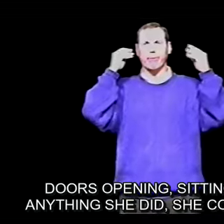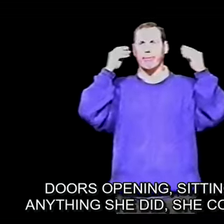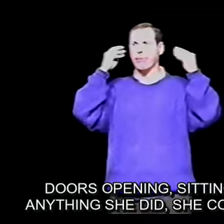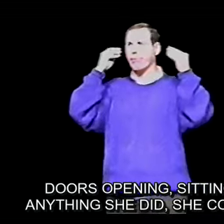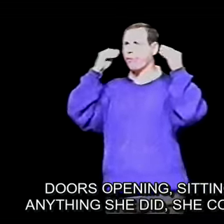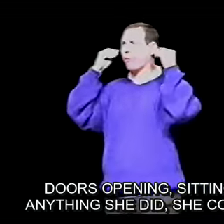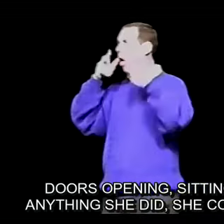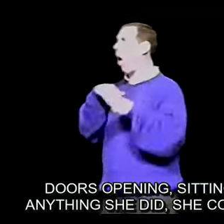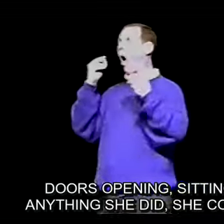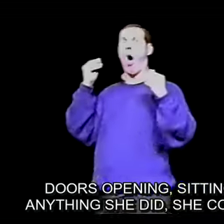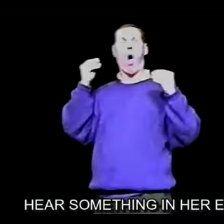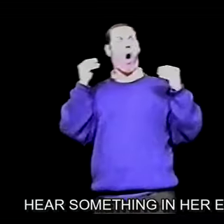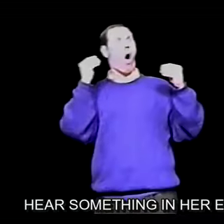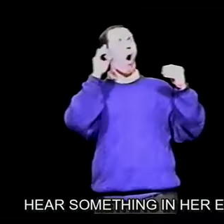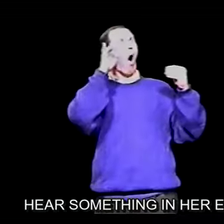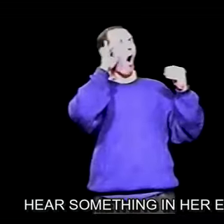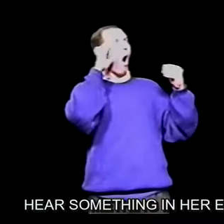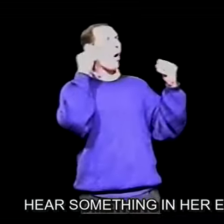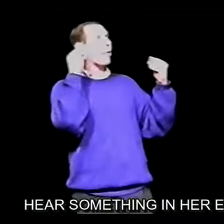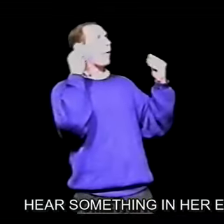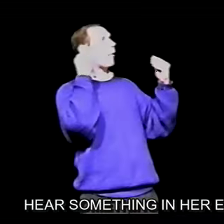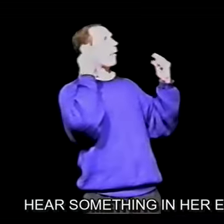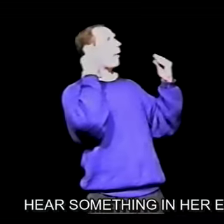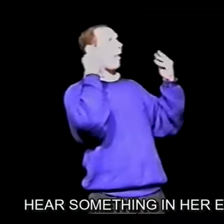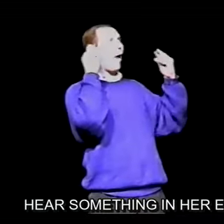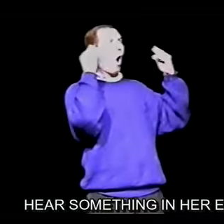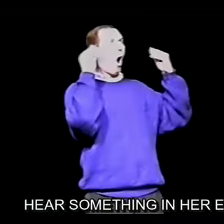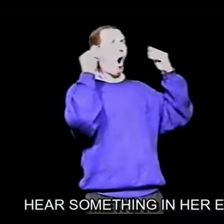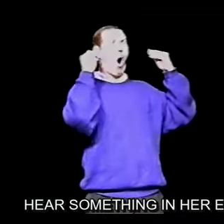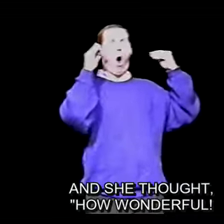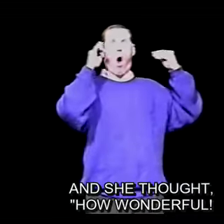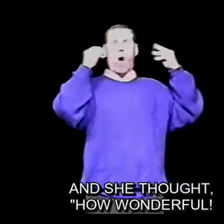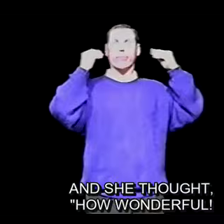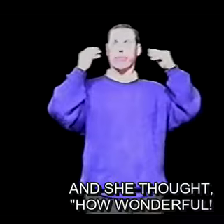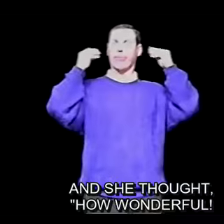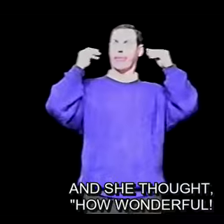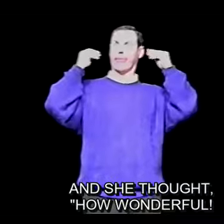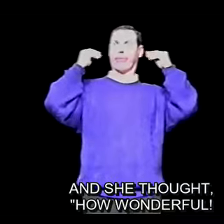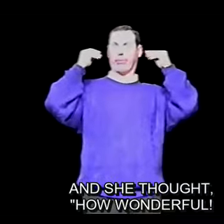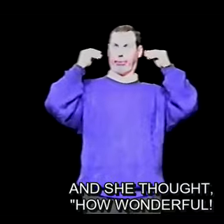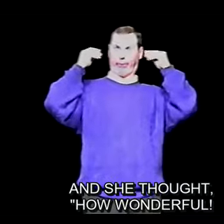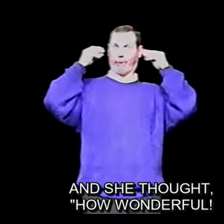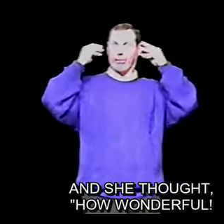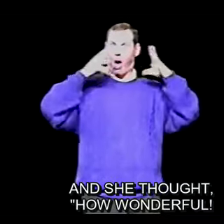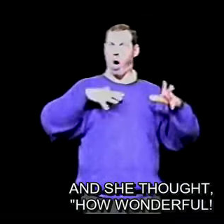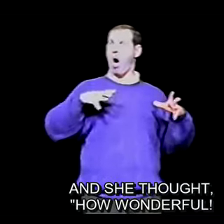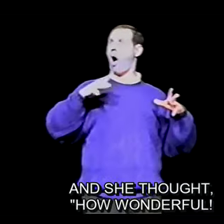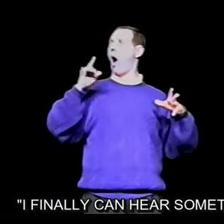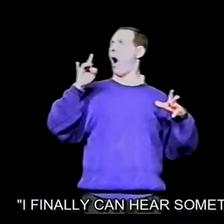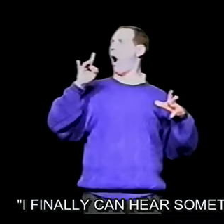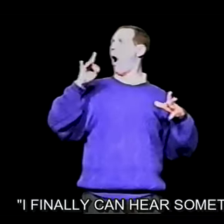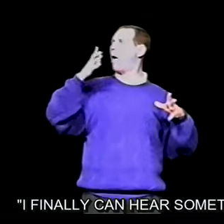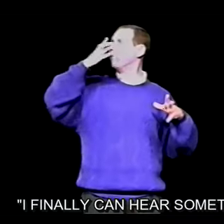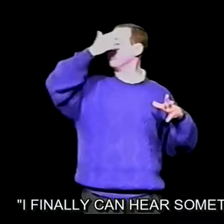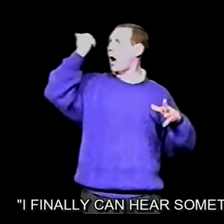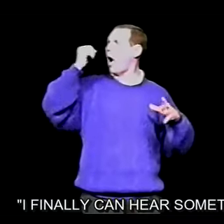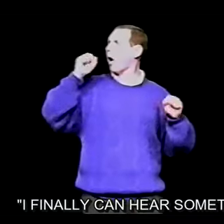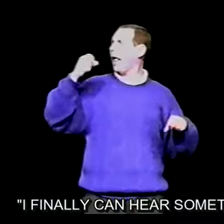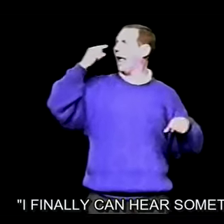in her ears. And she thought, how wonderful. I finally can hear something. I forgot how